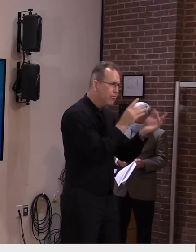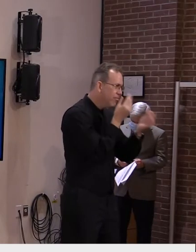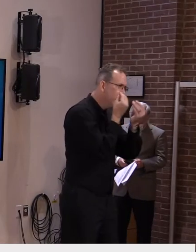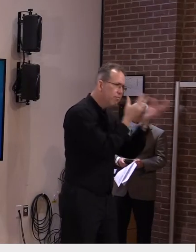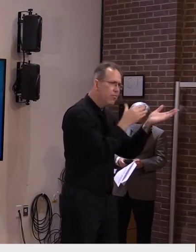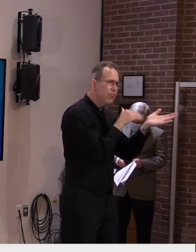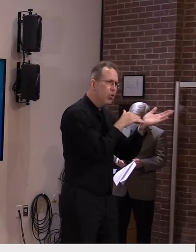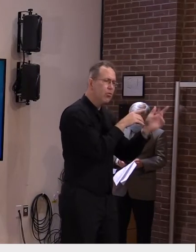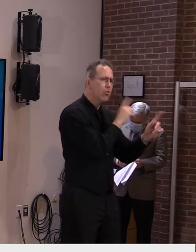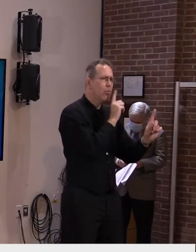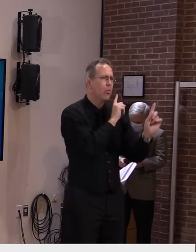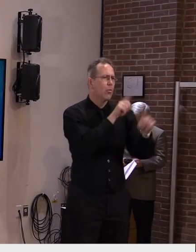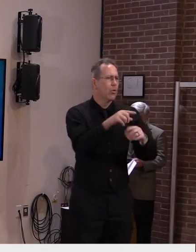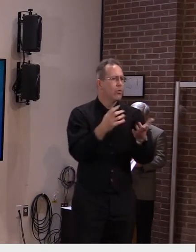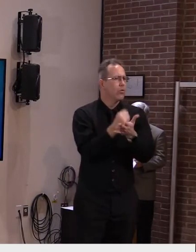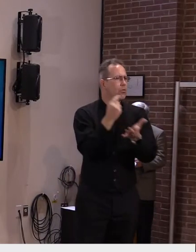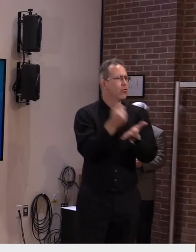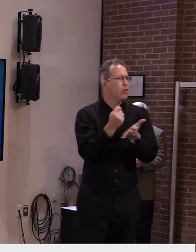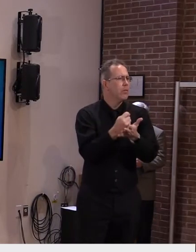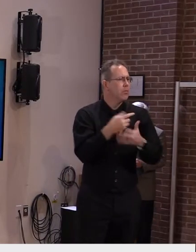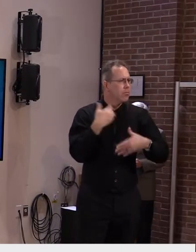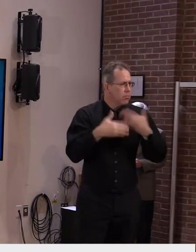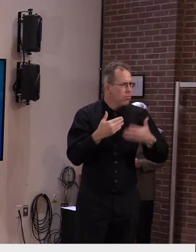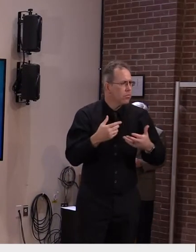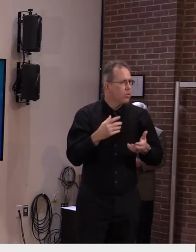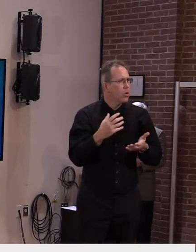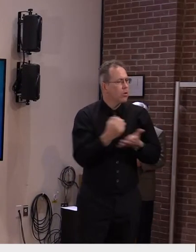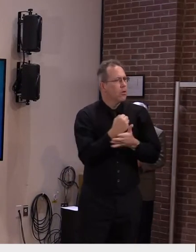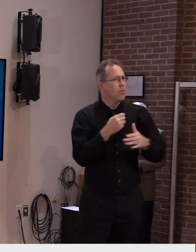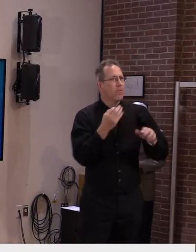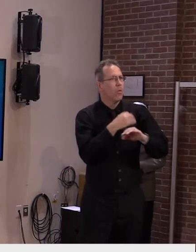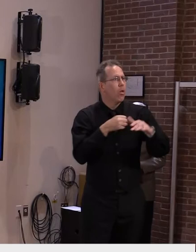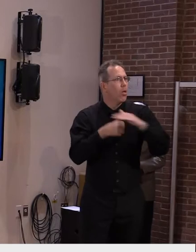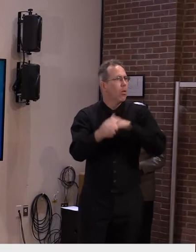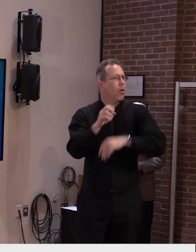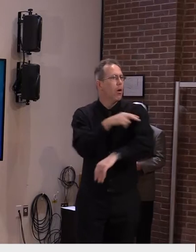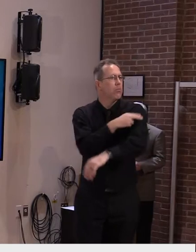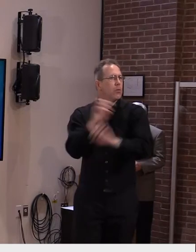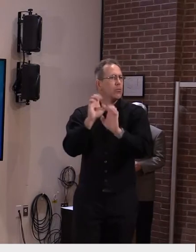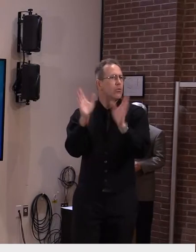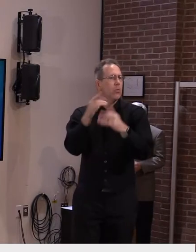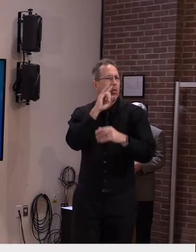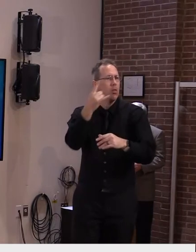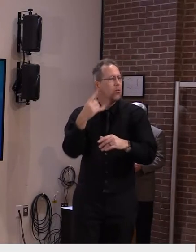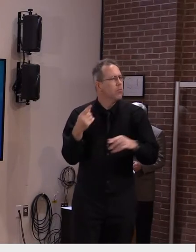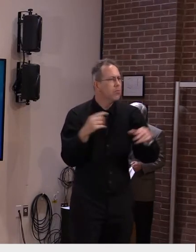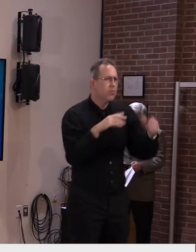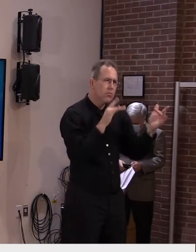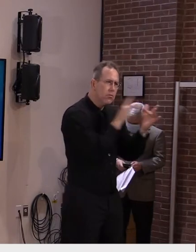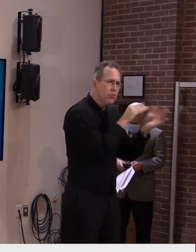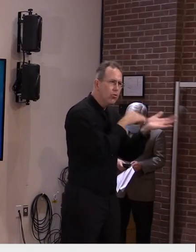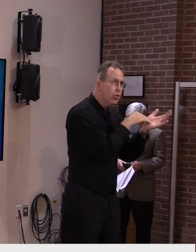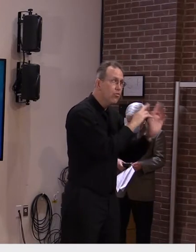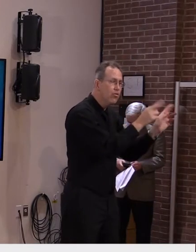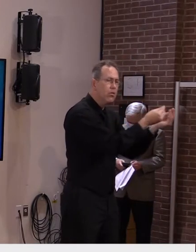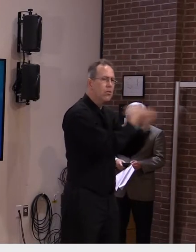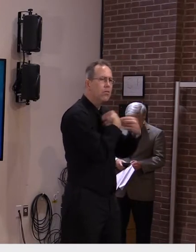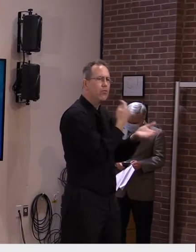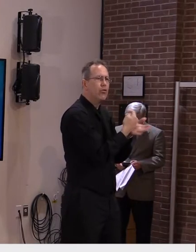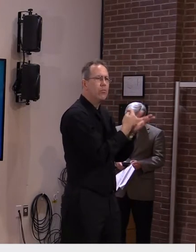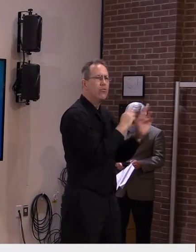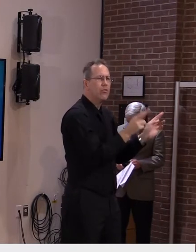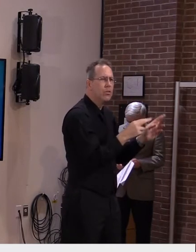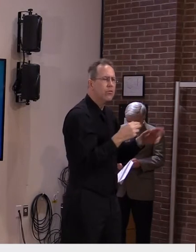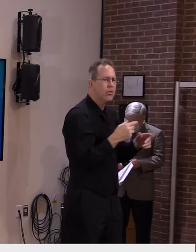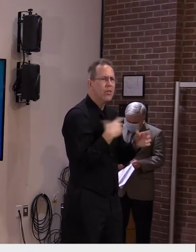you out of the hospital. So that's the there's a number of steps in the way. If we could get to